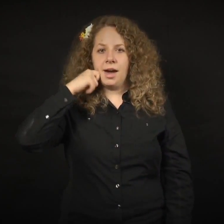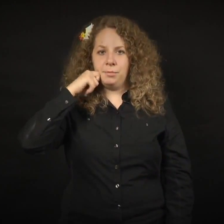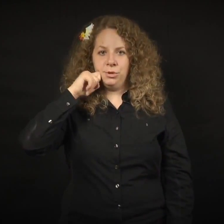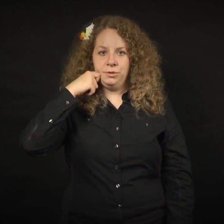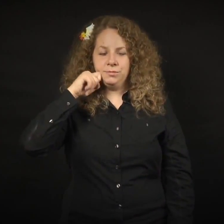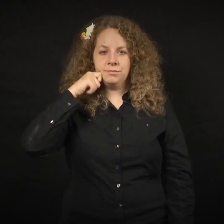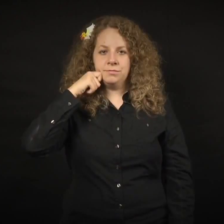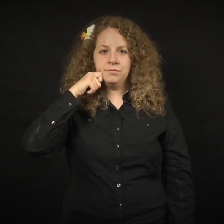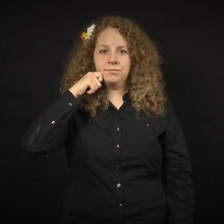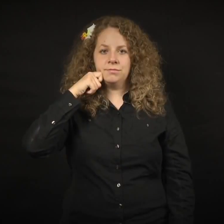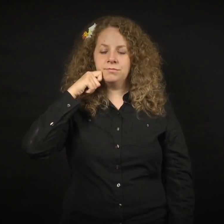Apple,